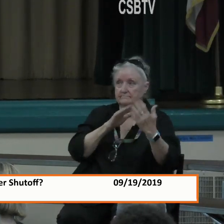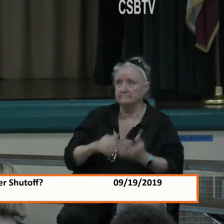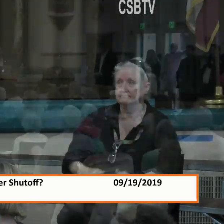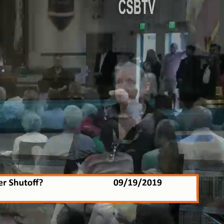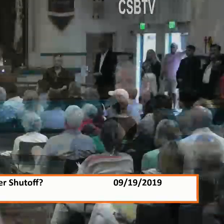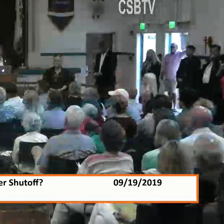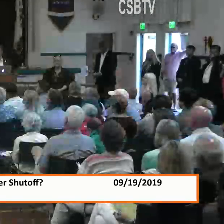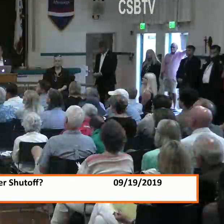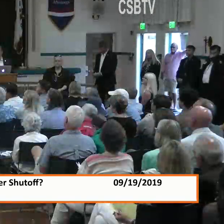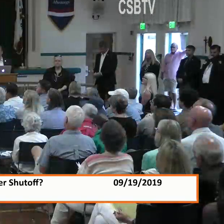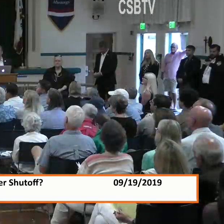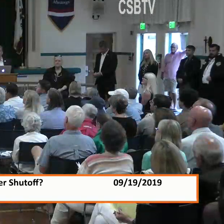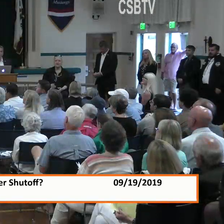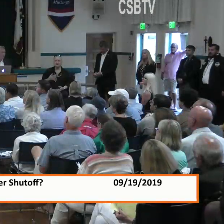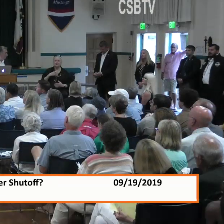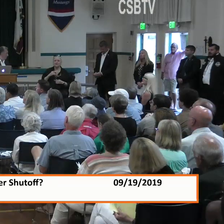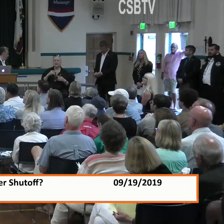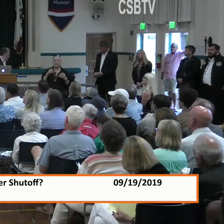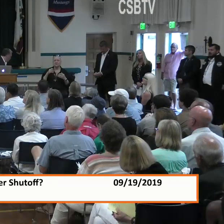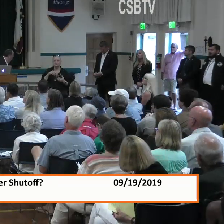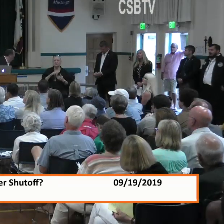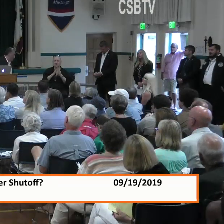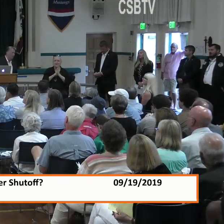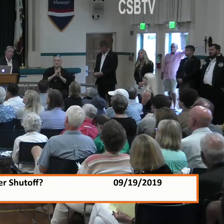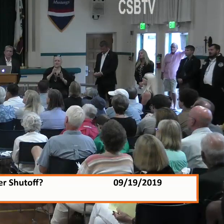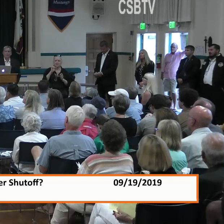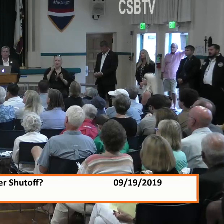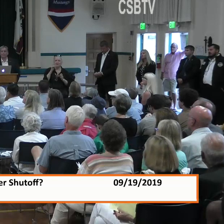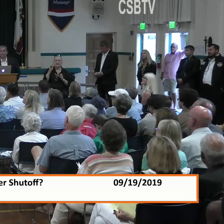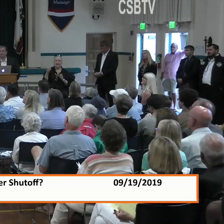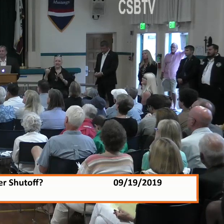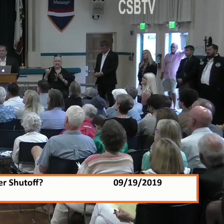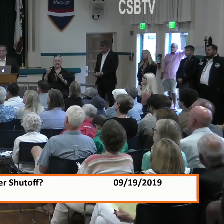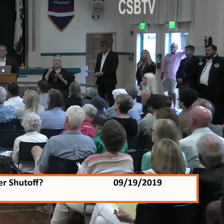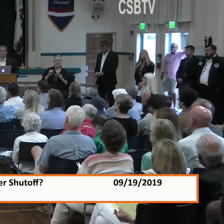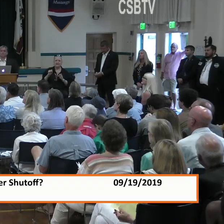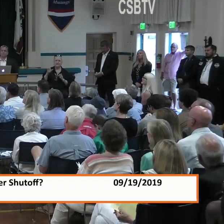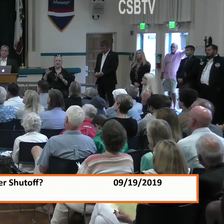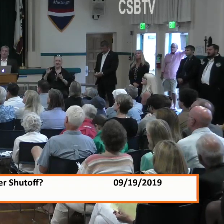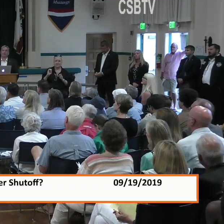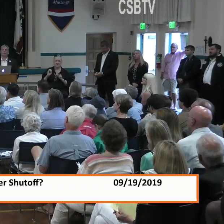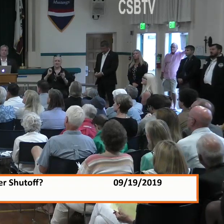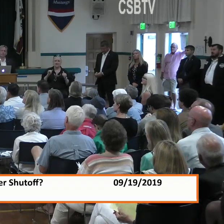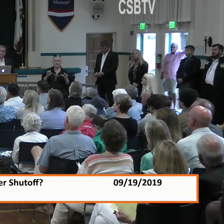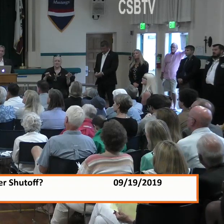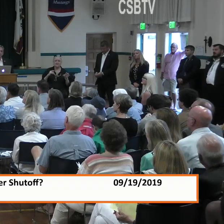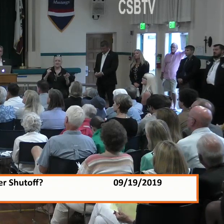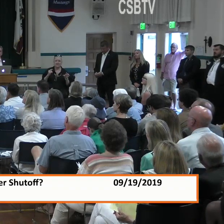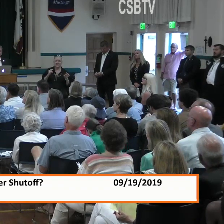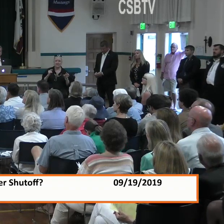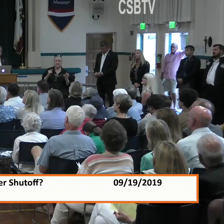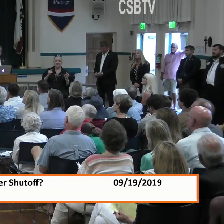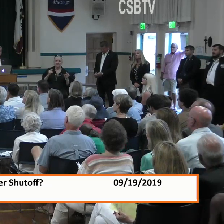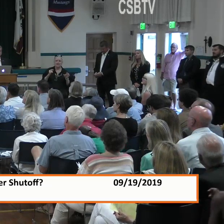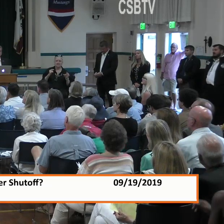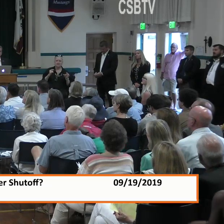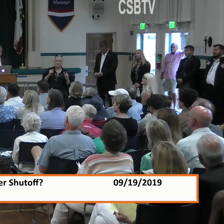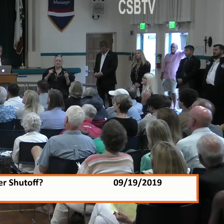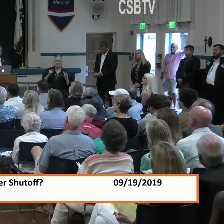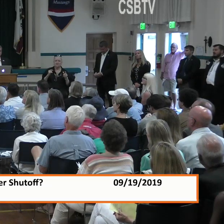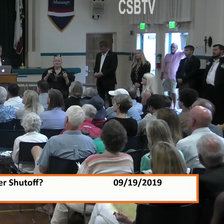So I'd like to request, Rondi, that Southern California Edison do something